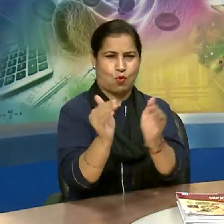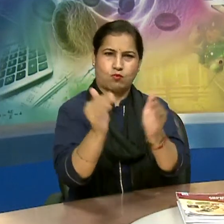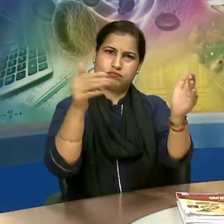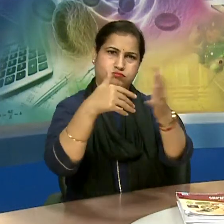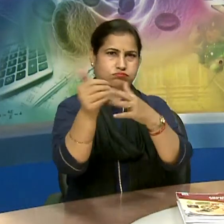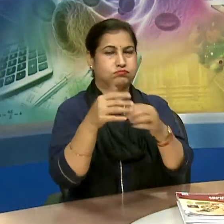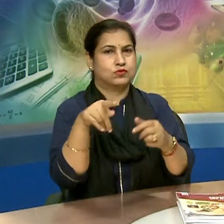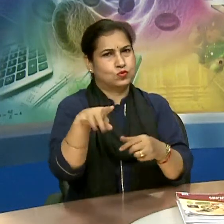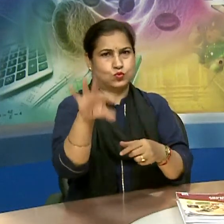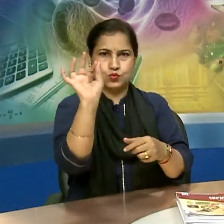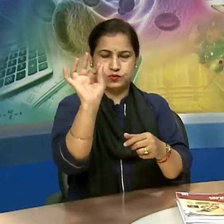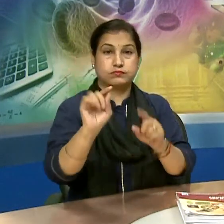using